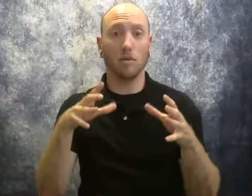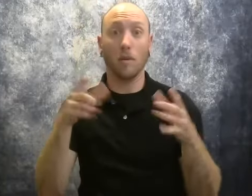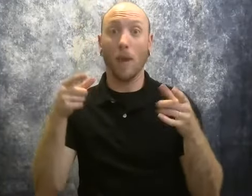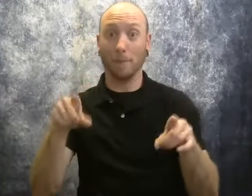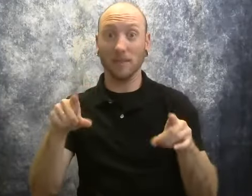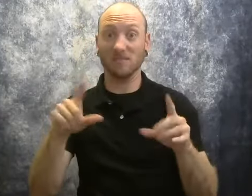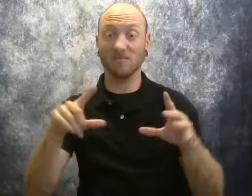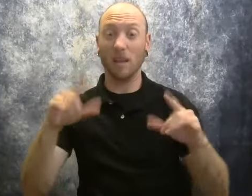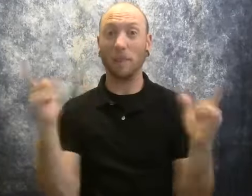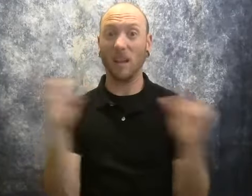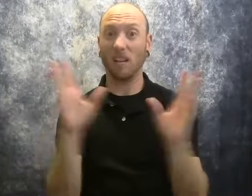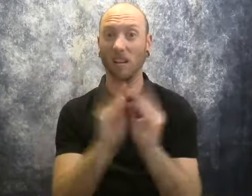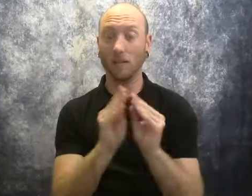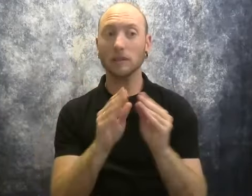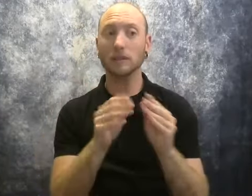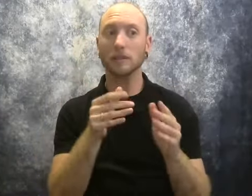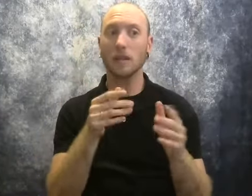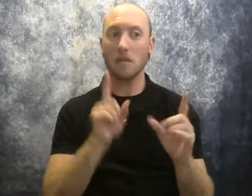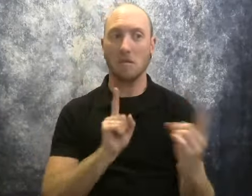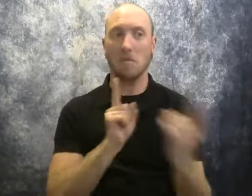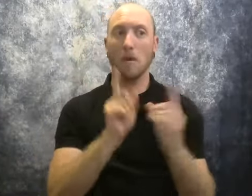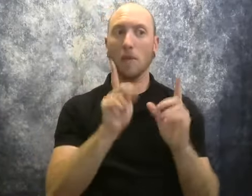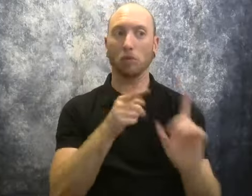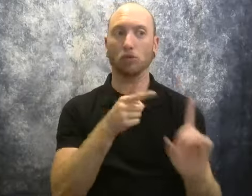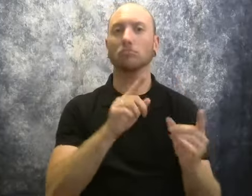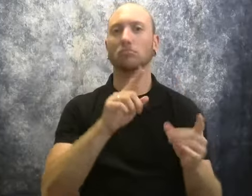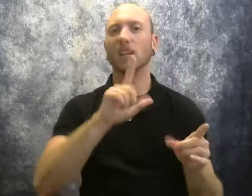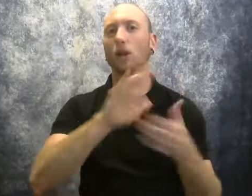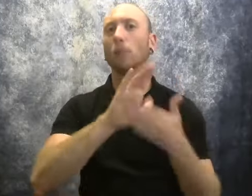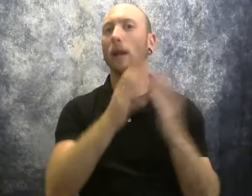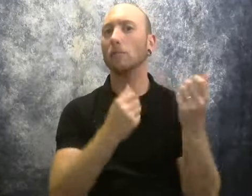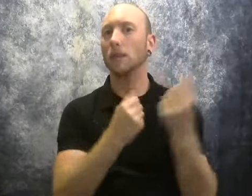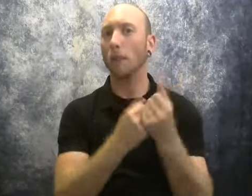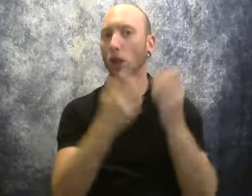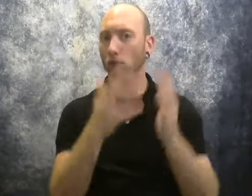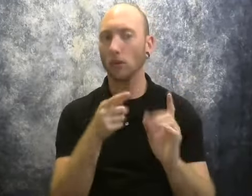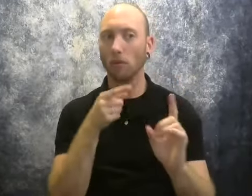time, I went to conference. I met my sponsor, who became my sponsor. She